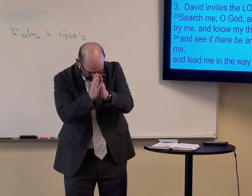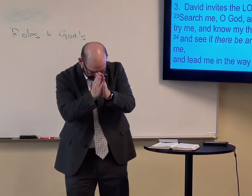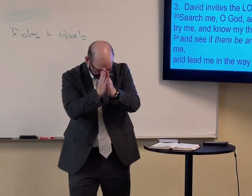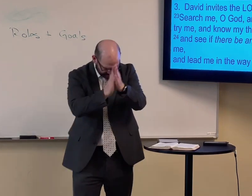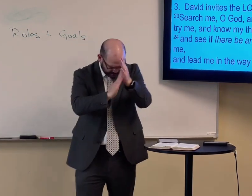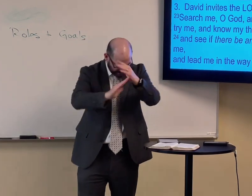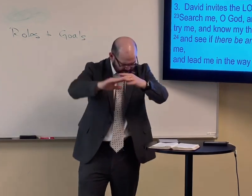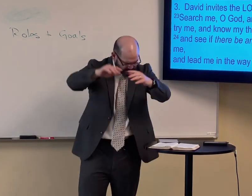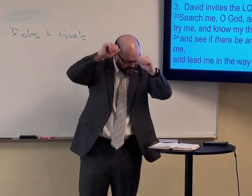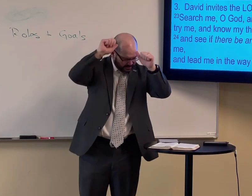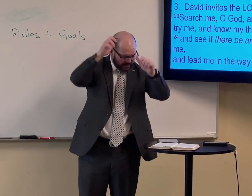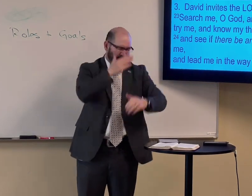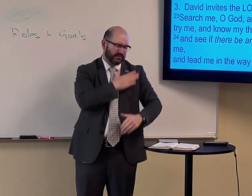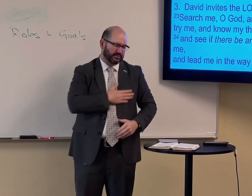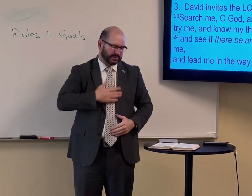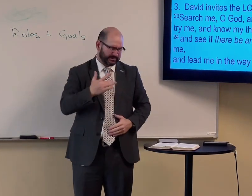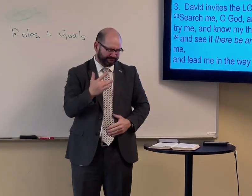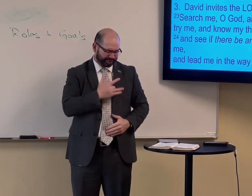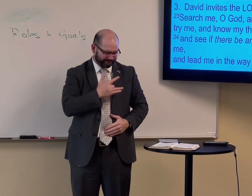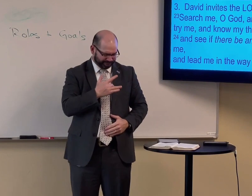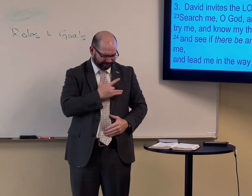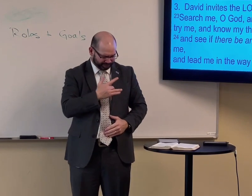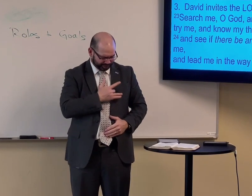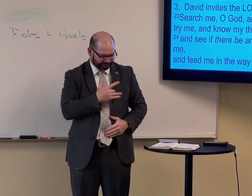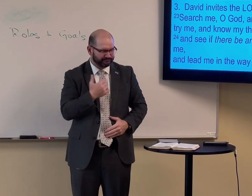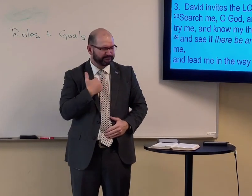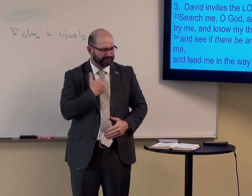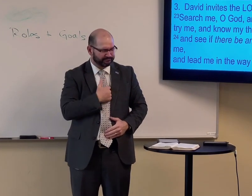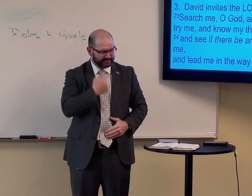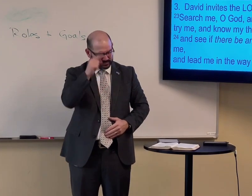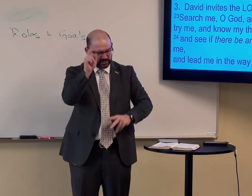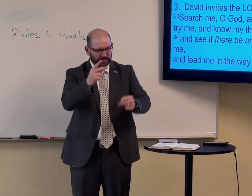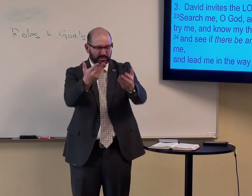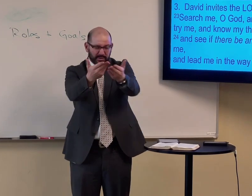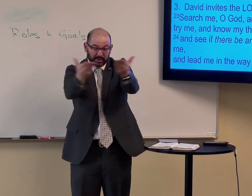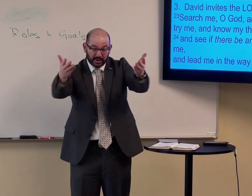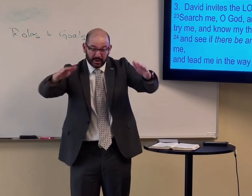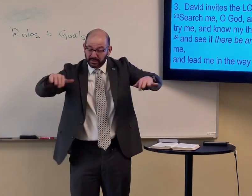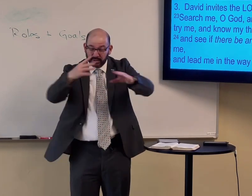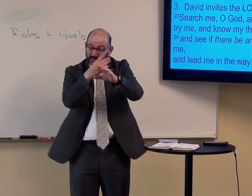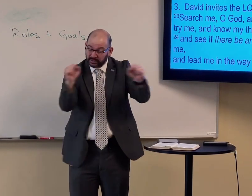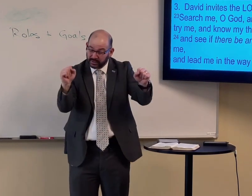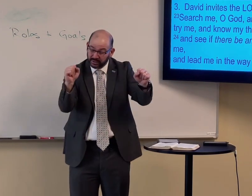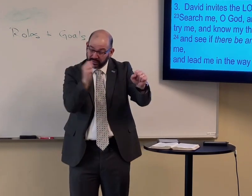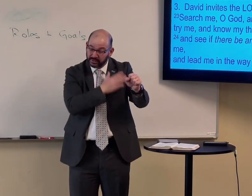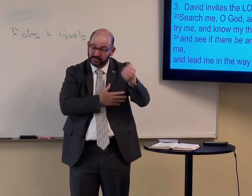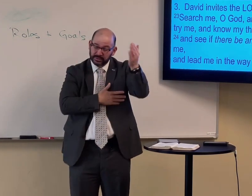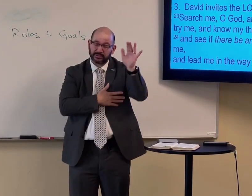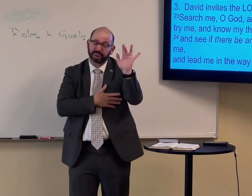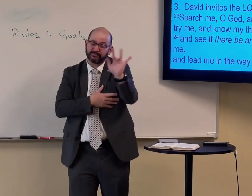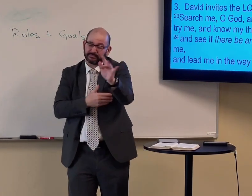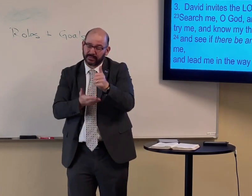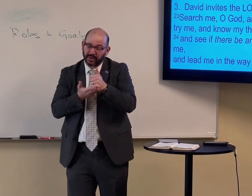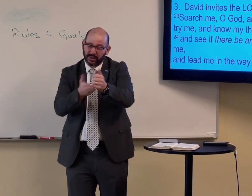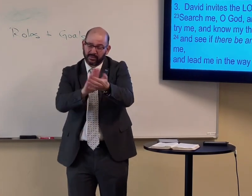with God. Father, work in hearts today. If someone's not saved, please work in their